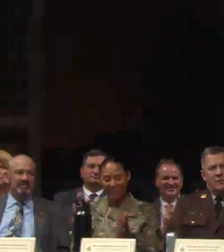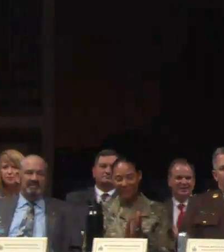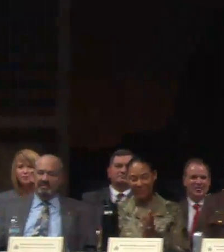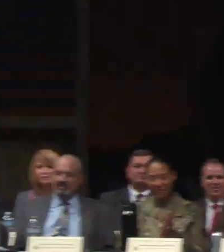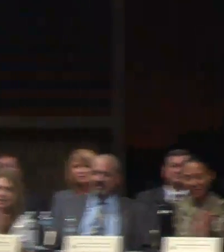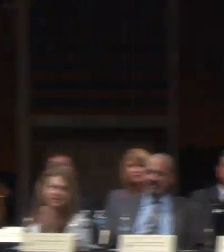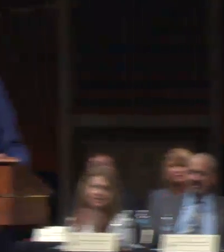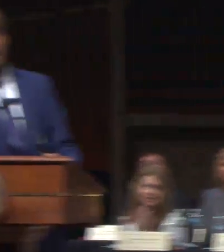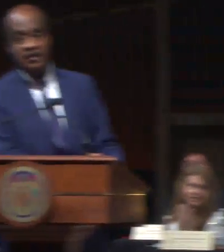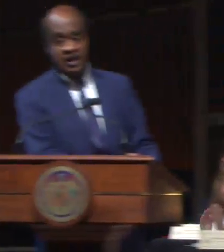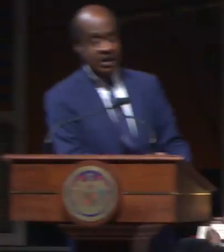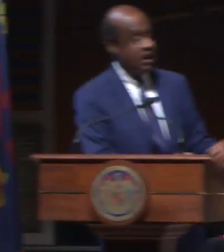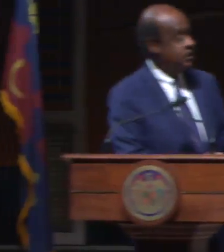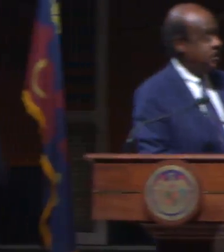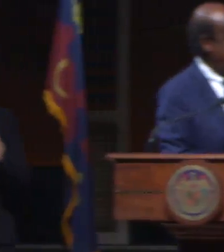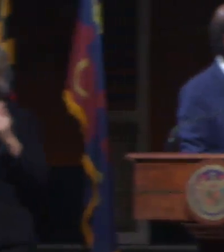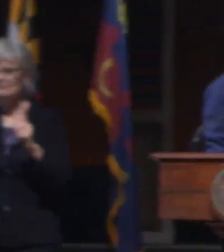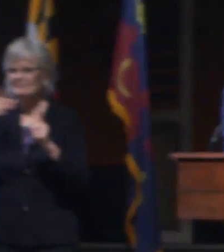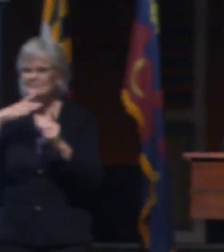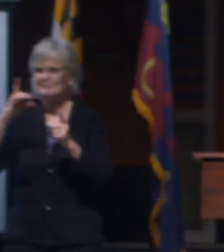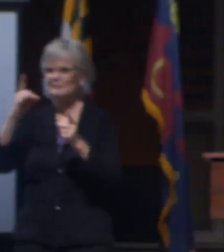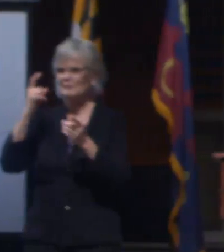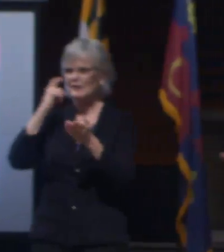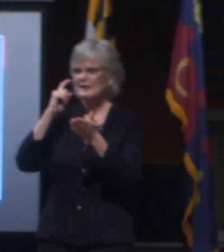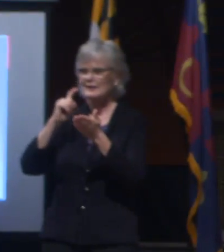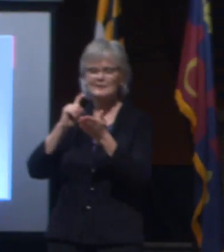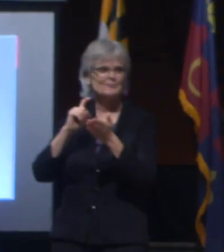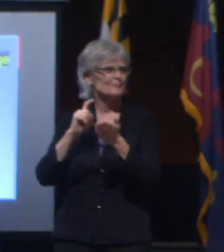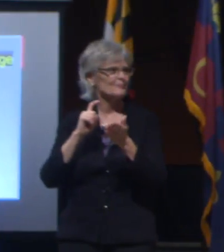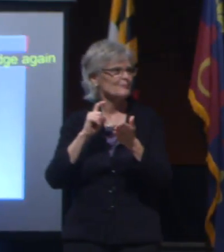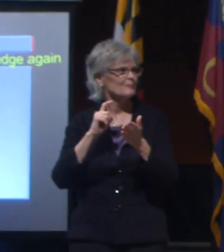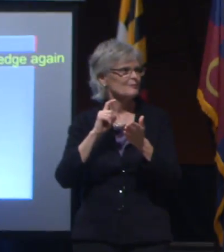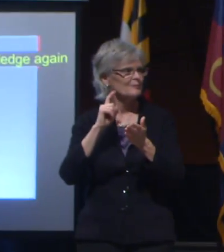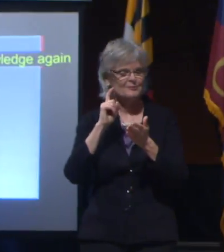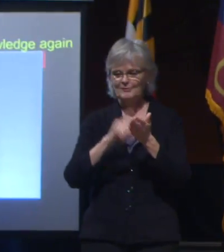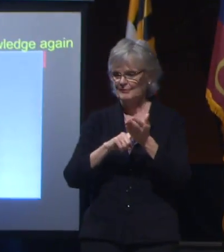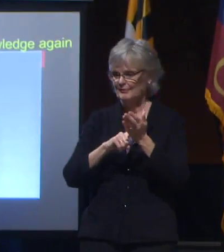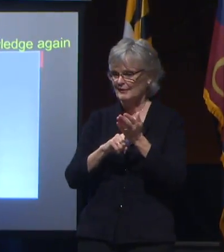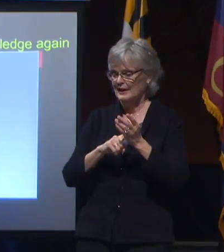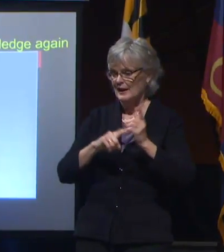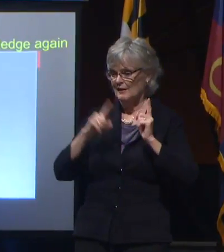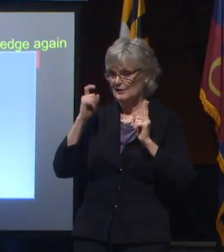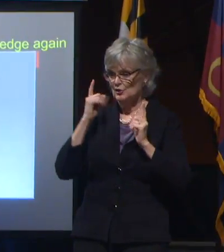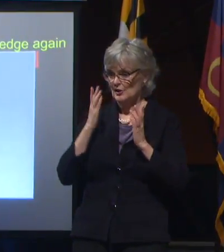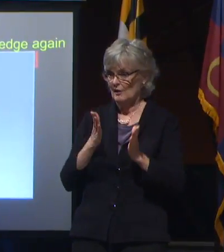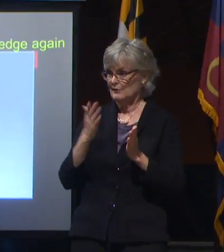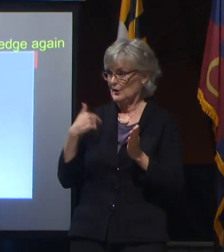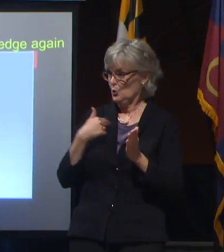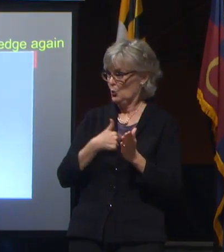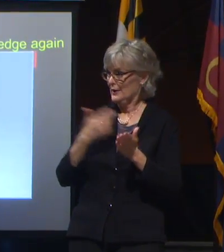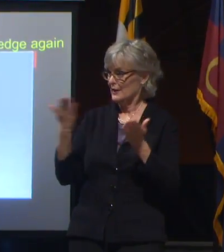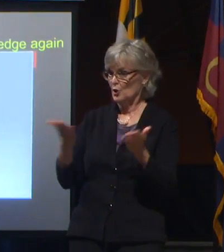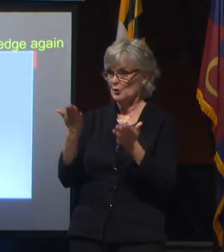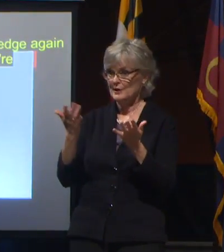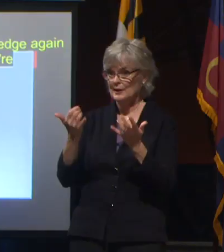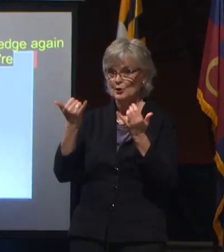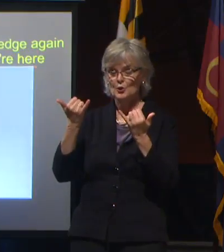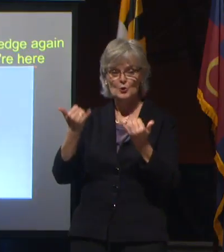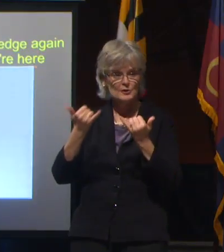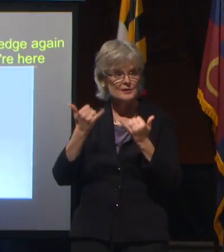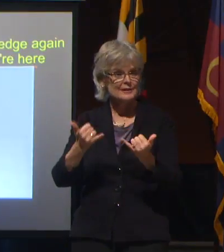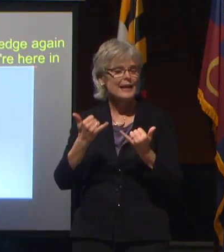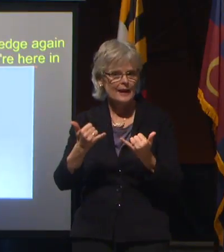And finally, let me acknowledge again the governor's efforts, because we are here and only today. But